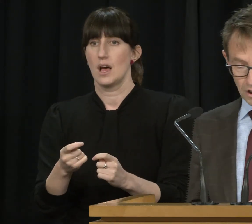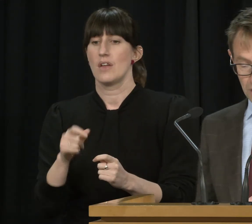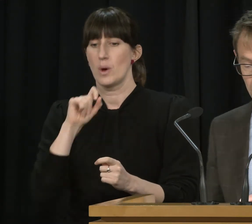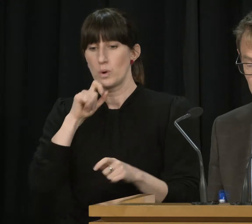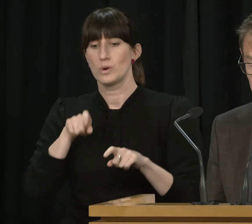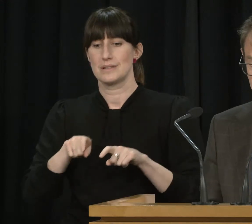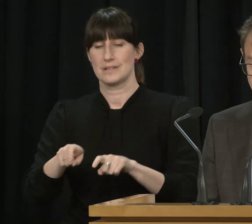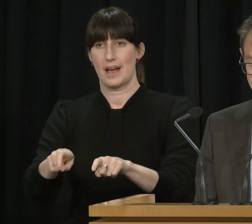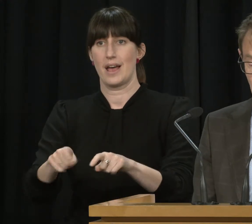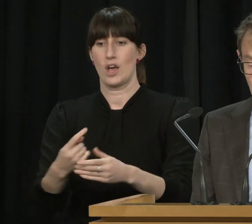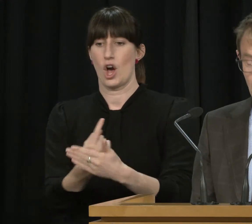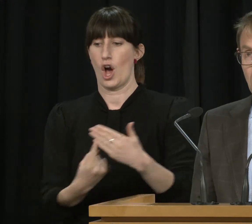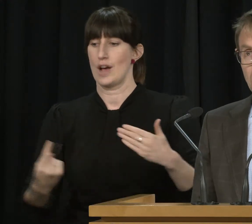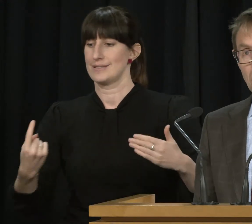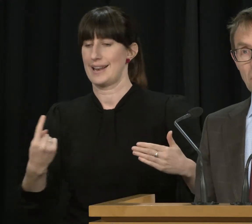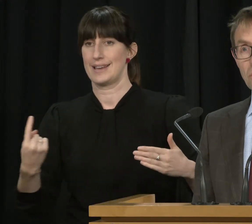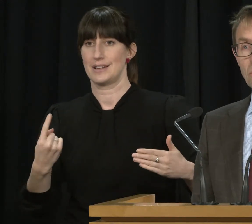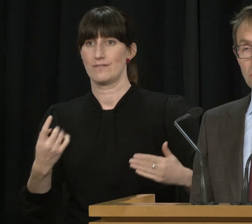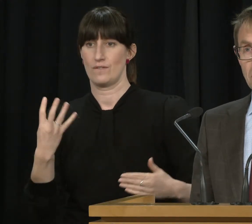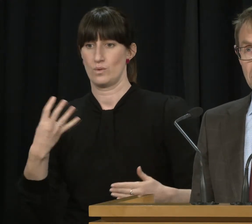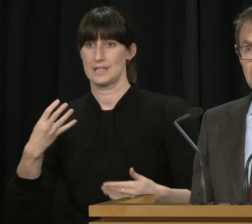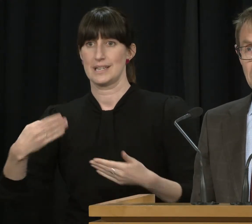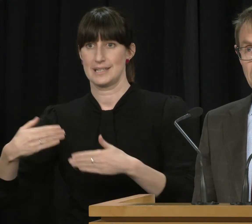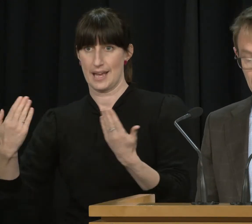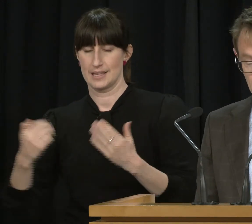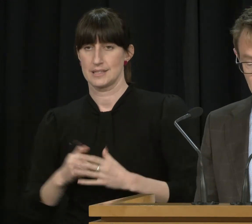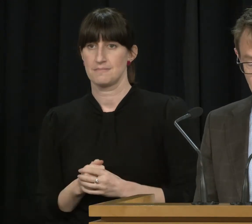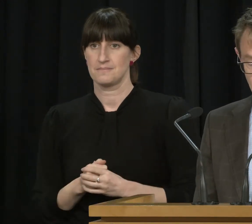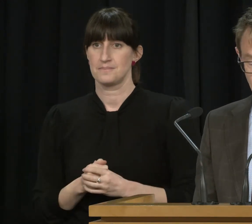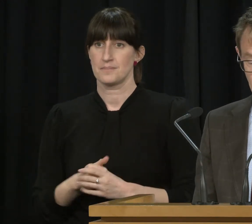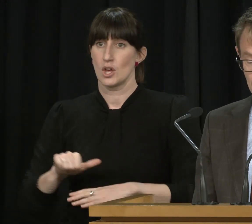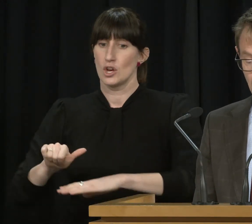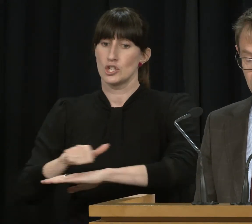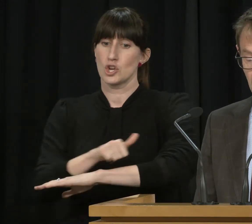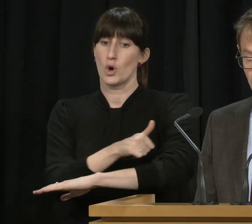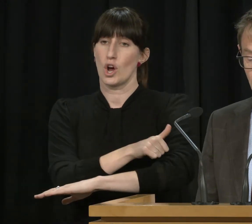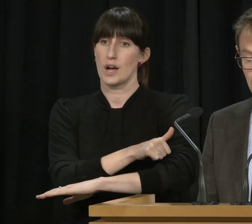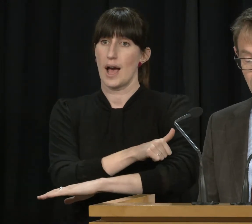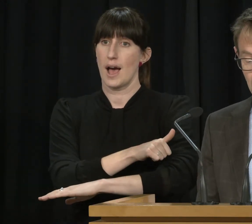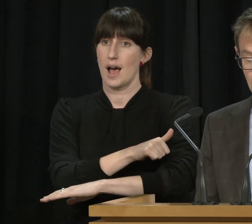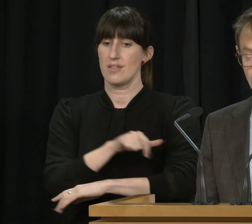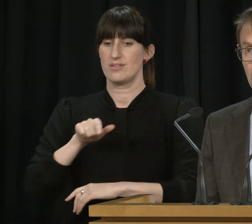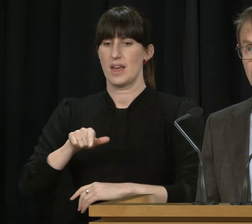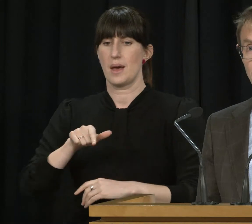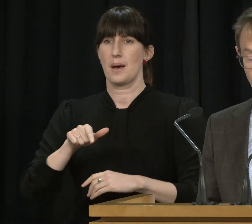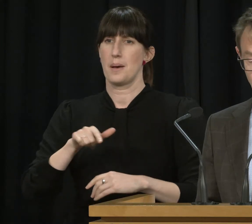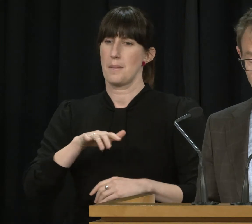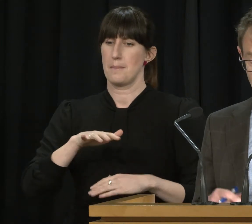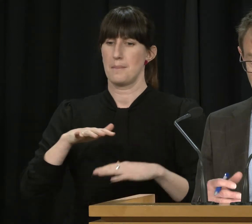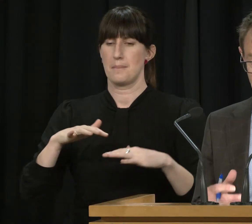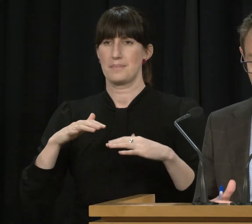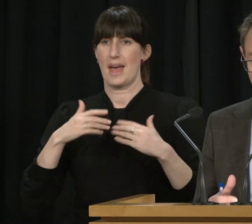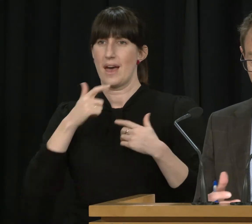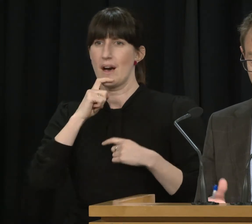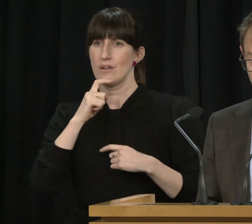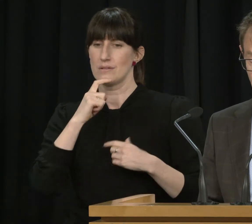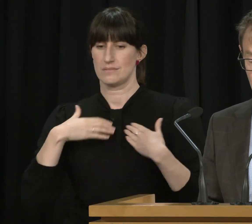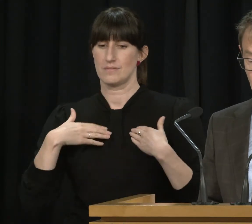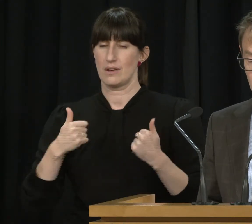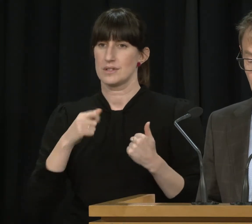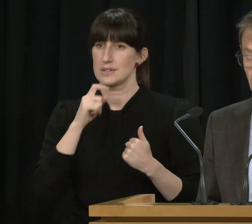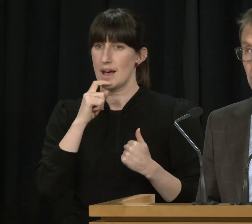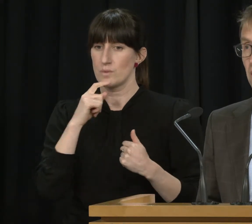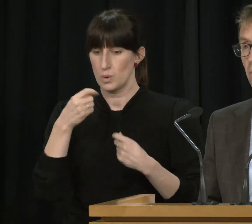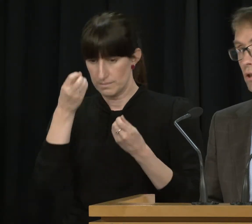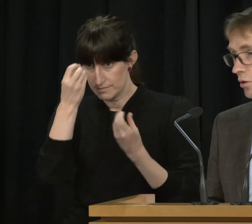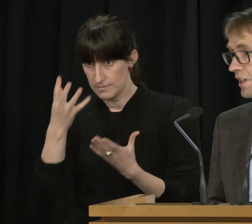full 14-day period. So local Tauranga public health staff will be providing advice to border workers today on their